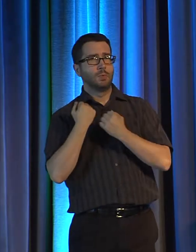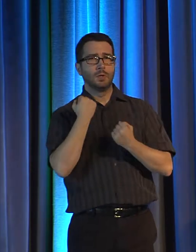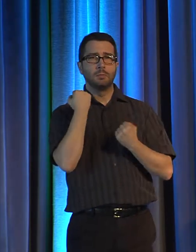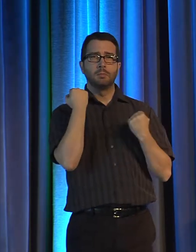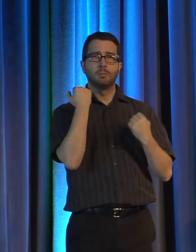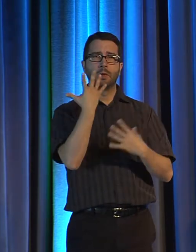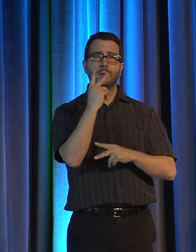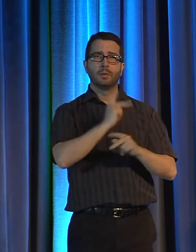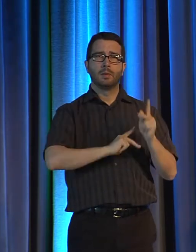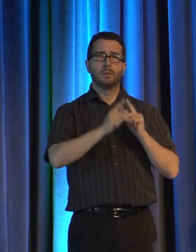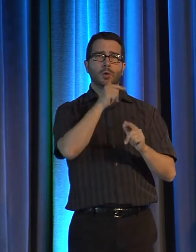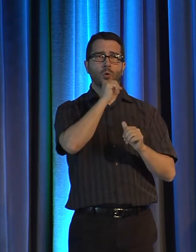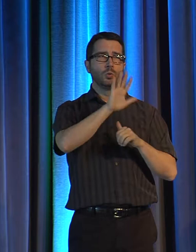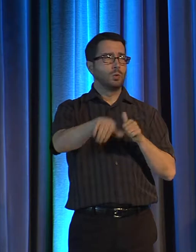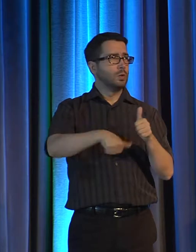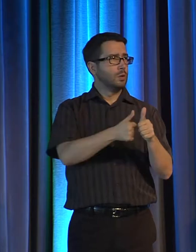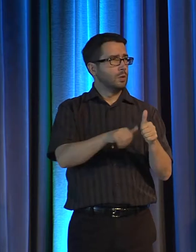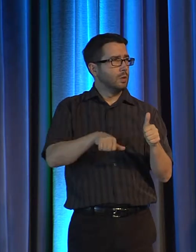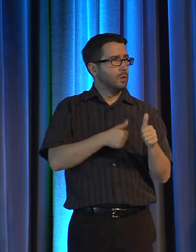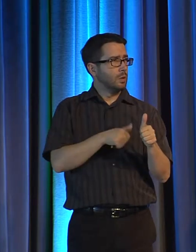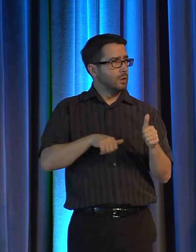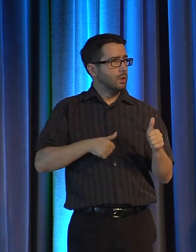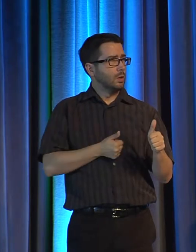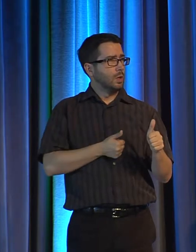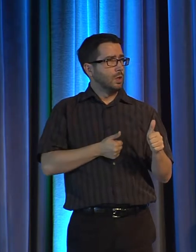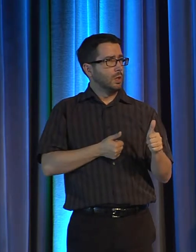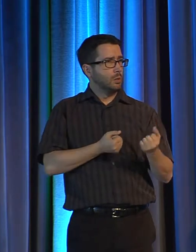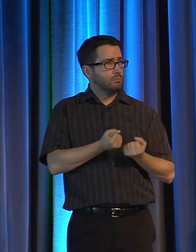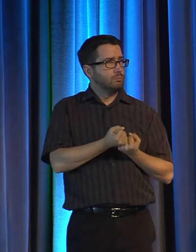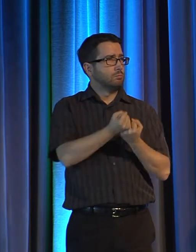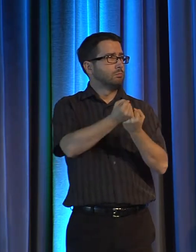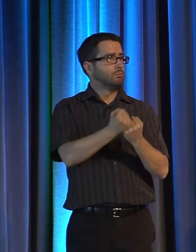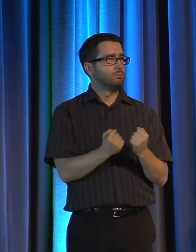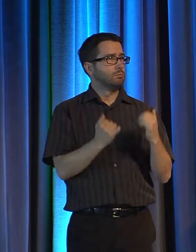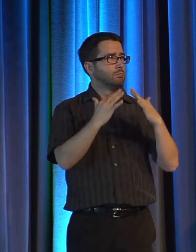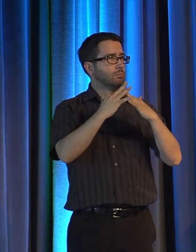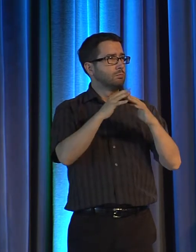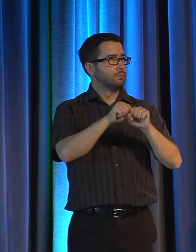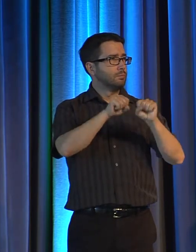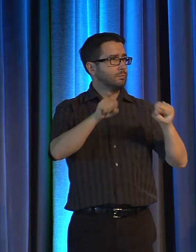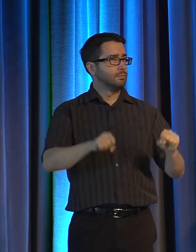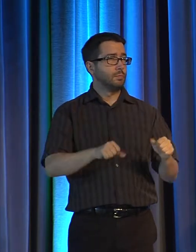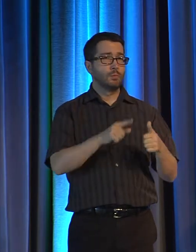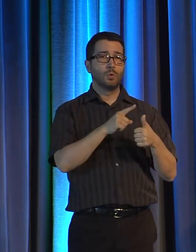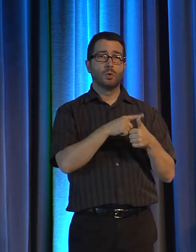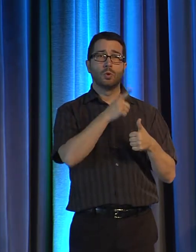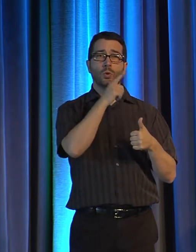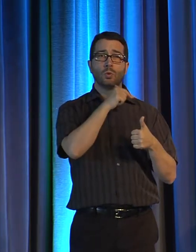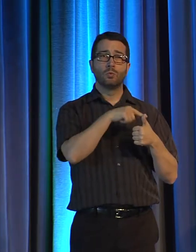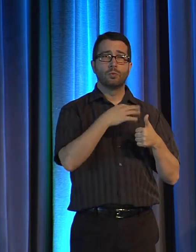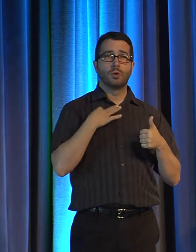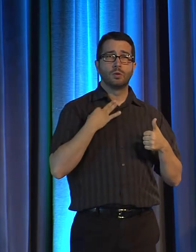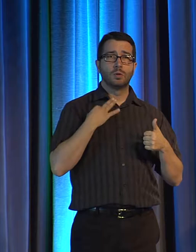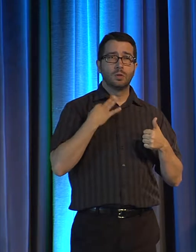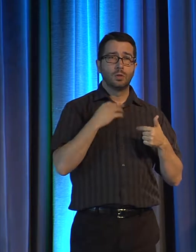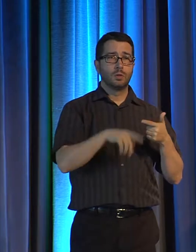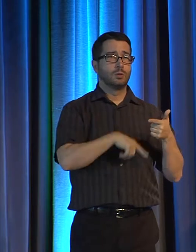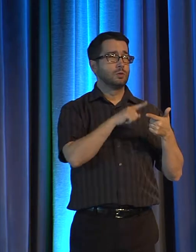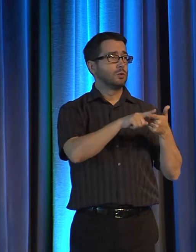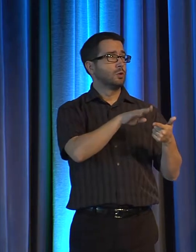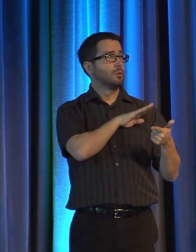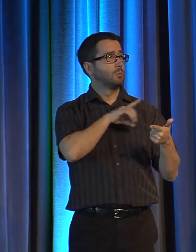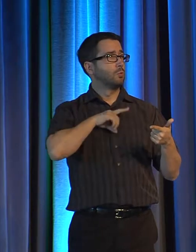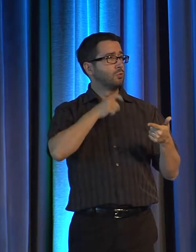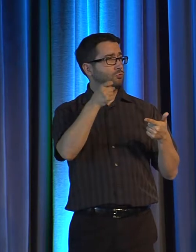the organization to make the system what it is. From the volunteers that work on our board of directors to